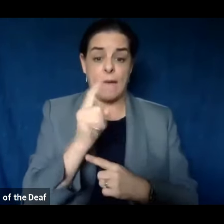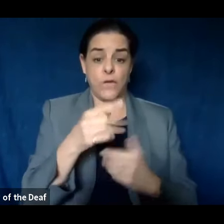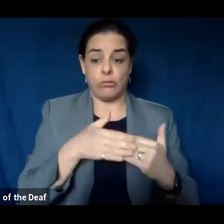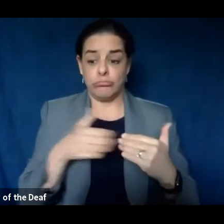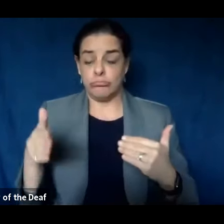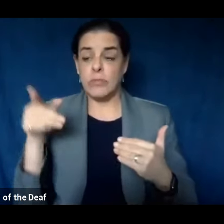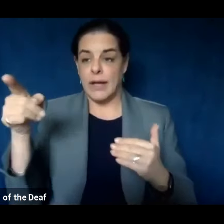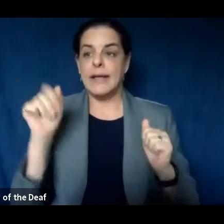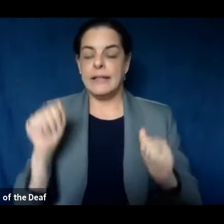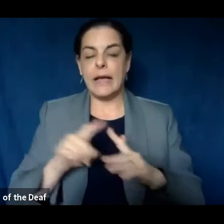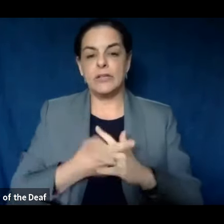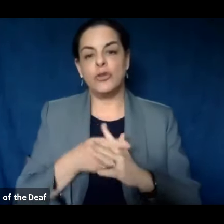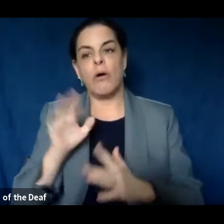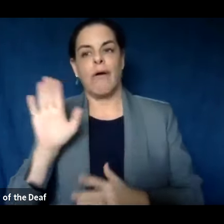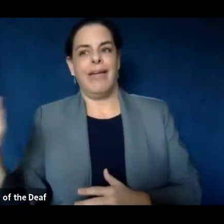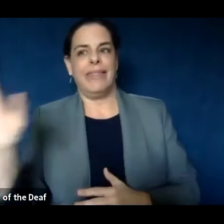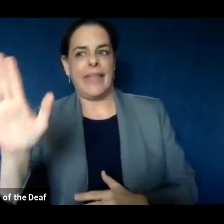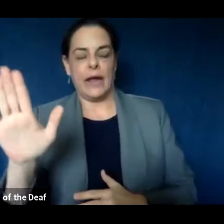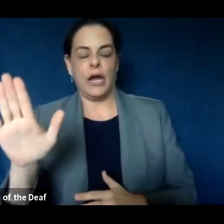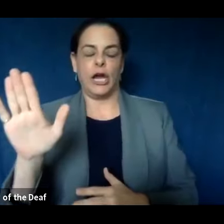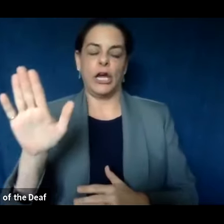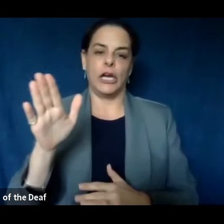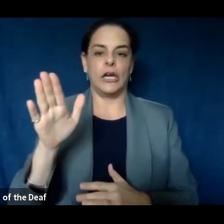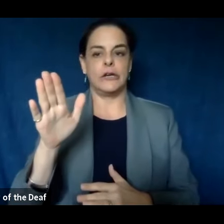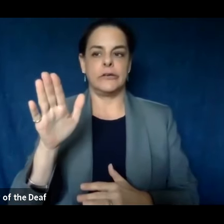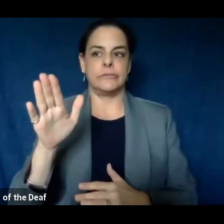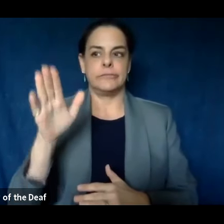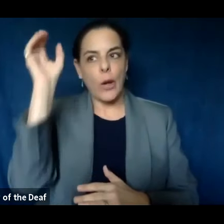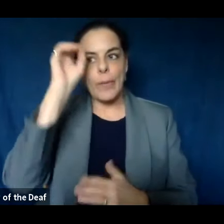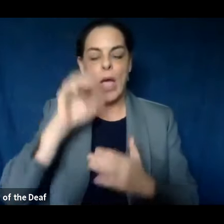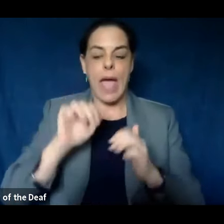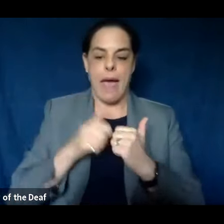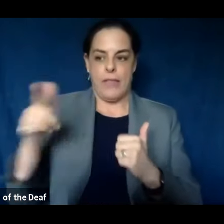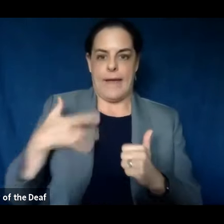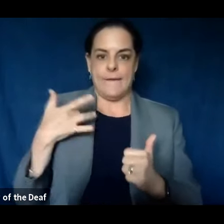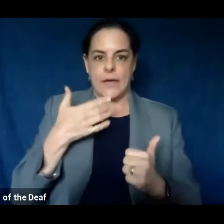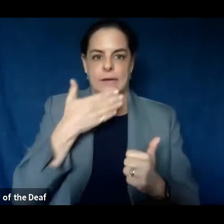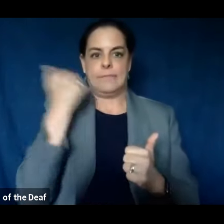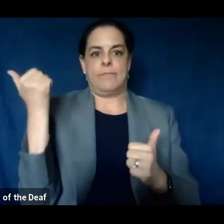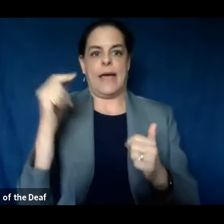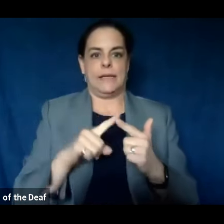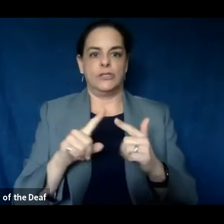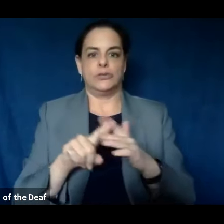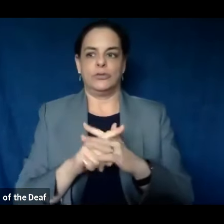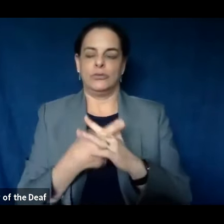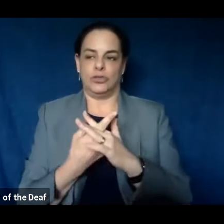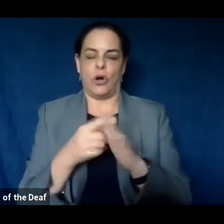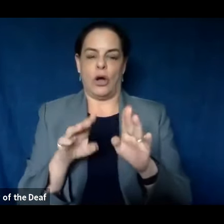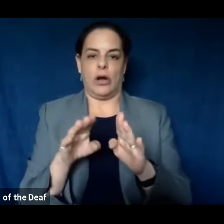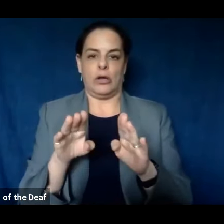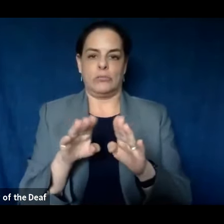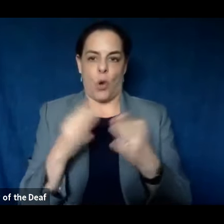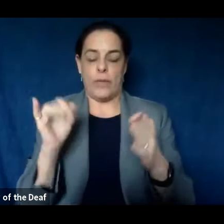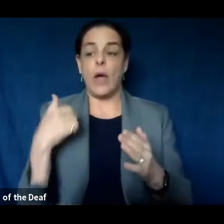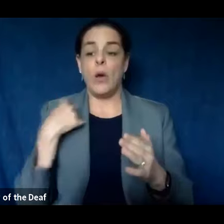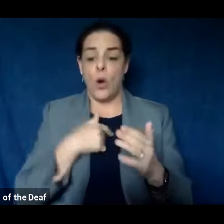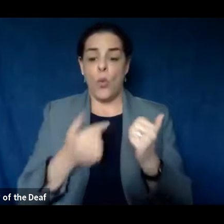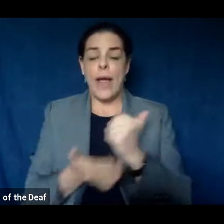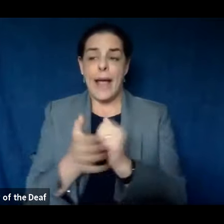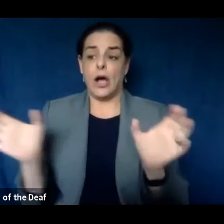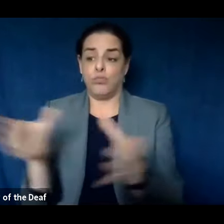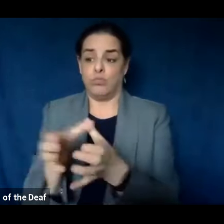roll that out as they see best. And they have come together, and we've helped convene that group to make those decisions. And